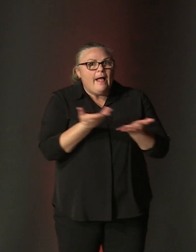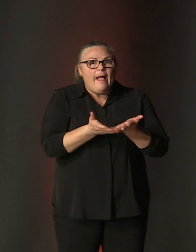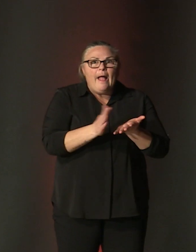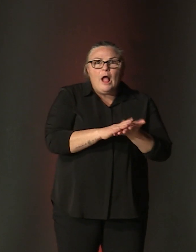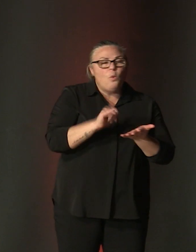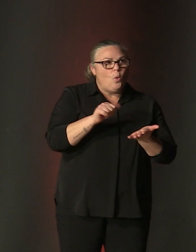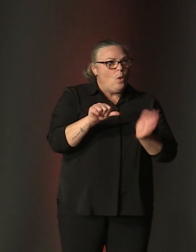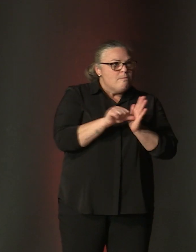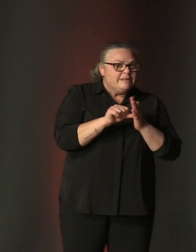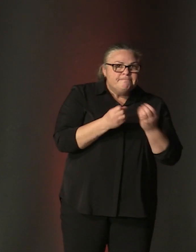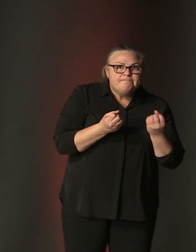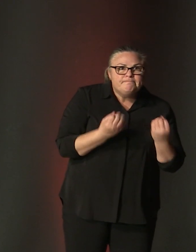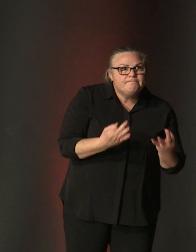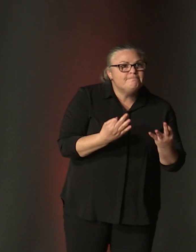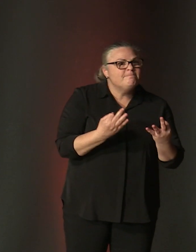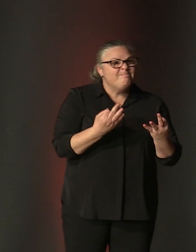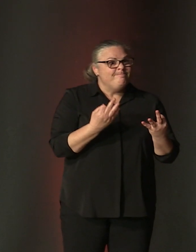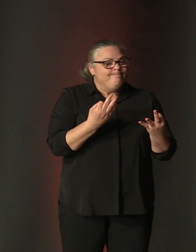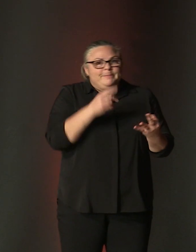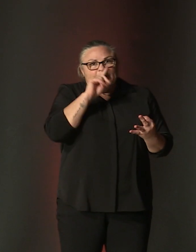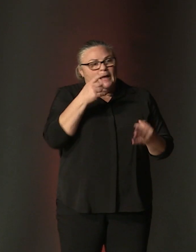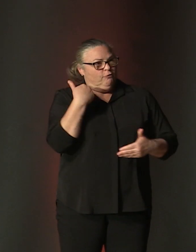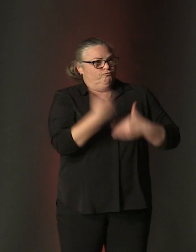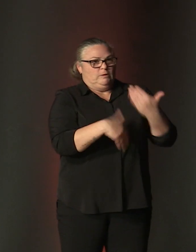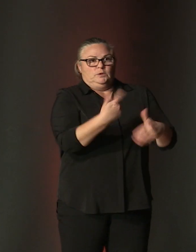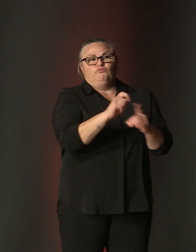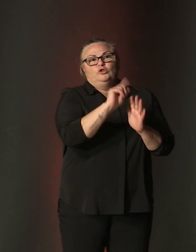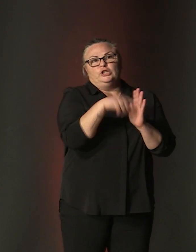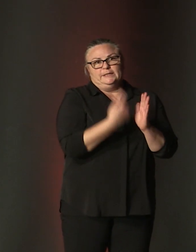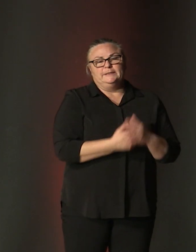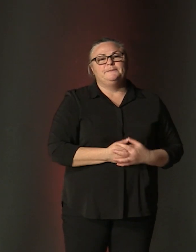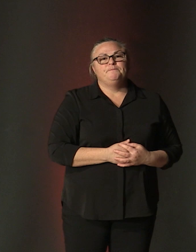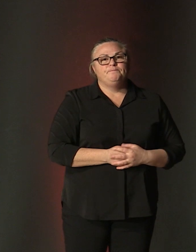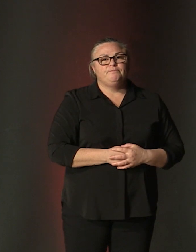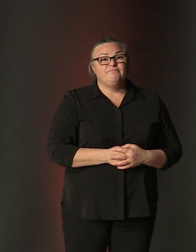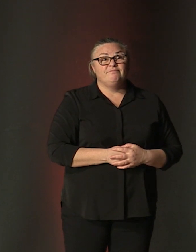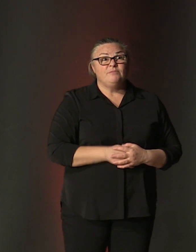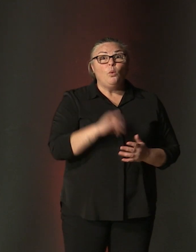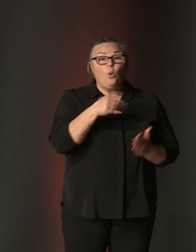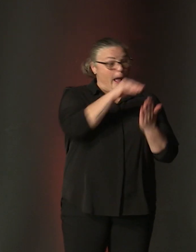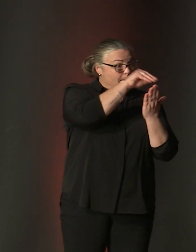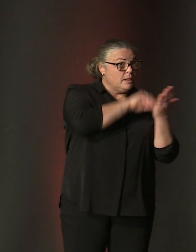access the money that they need to run these initiatives. Just from the application